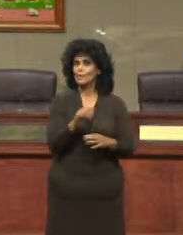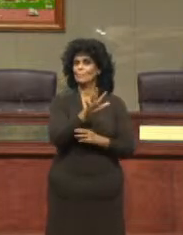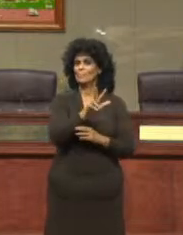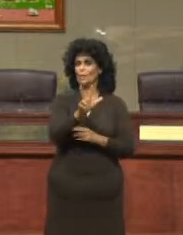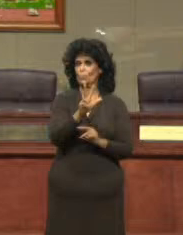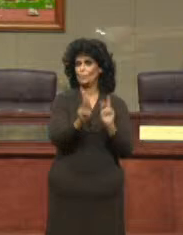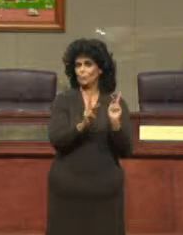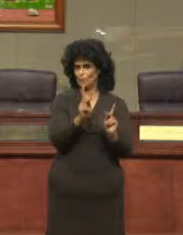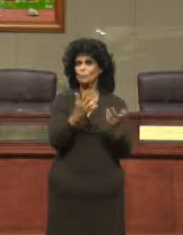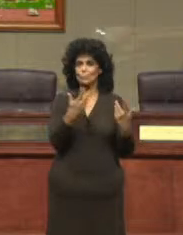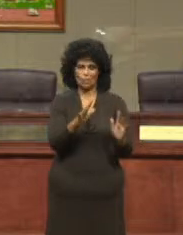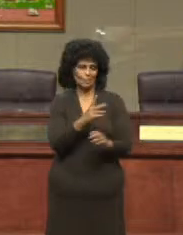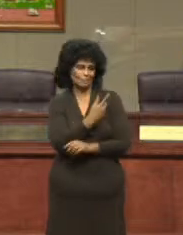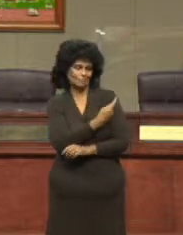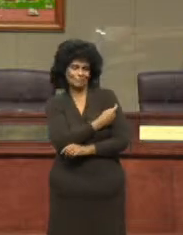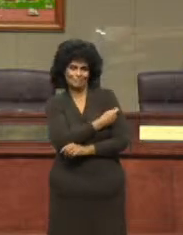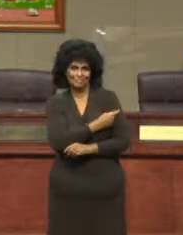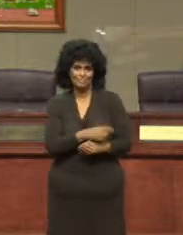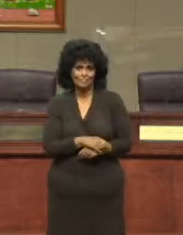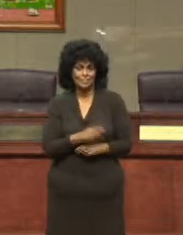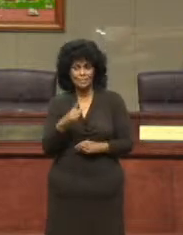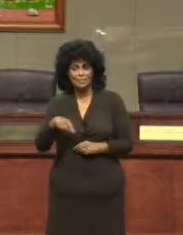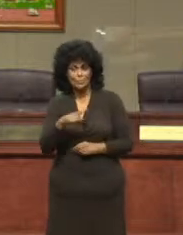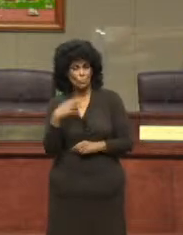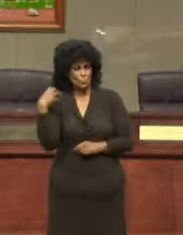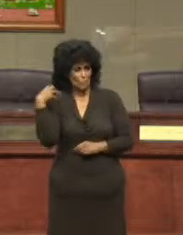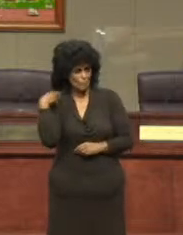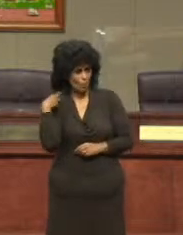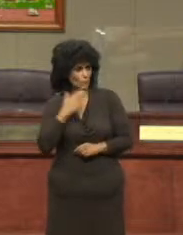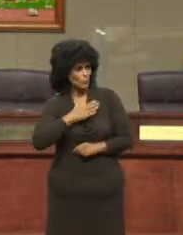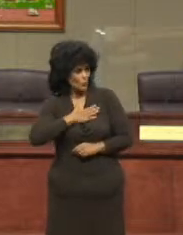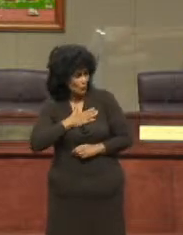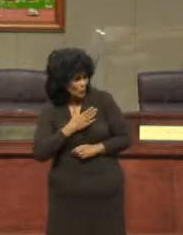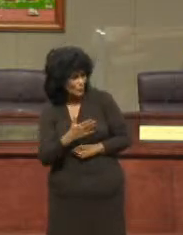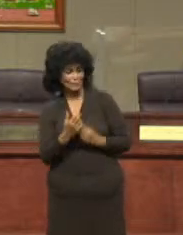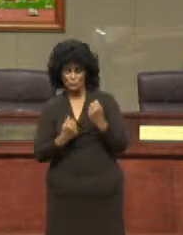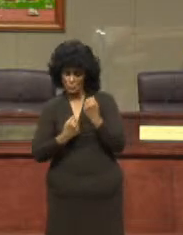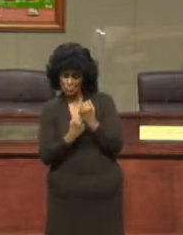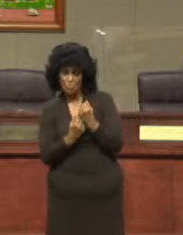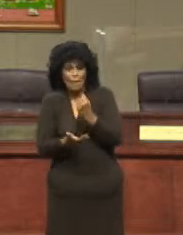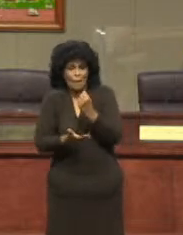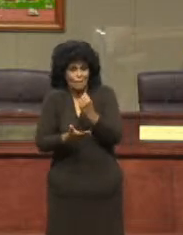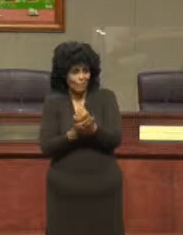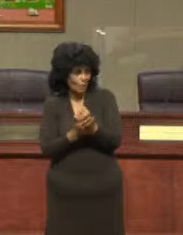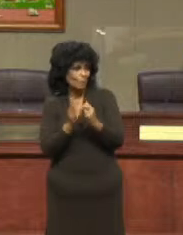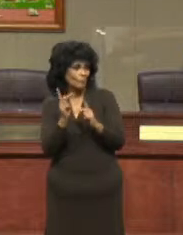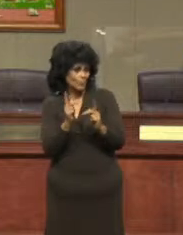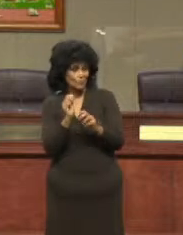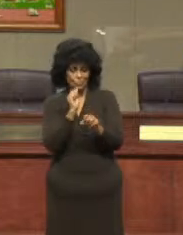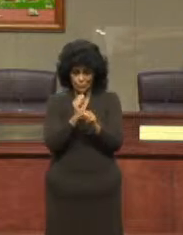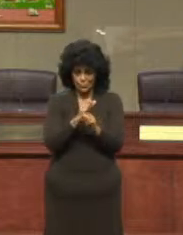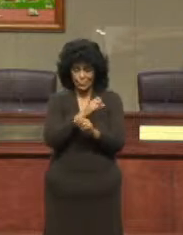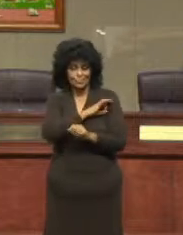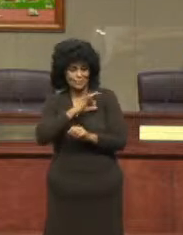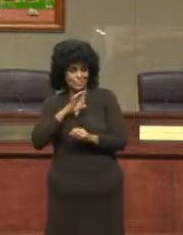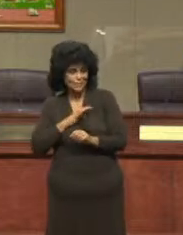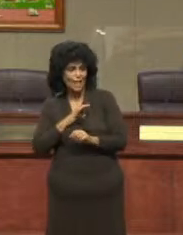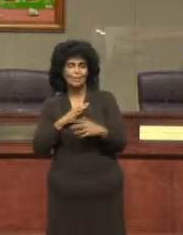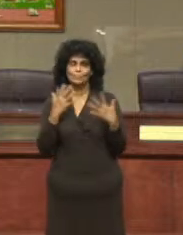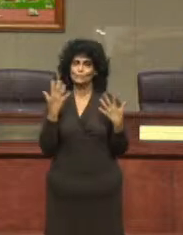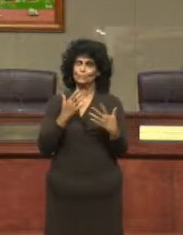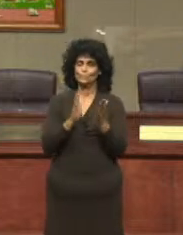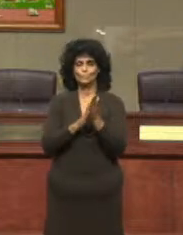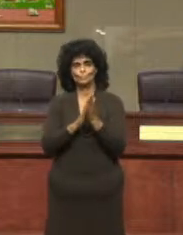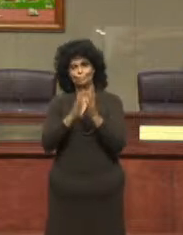of their teams first and are offering vaccinations at convenient times in order to allow